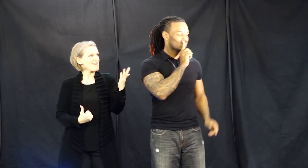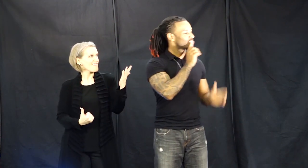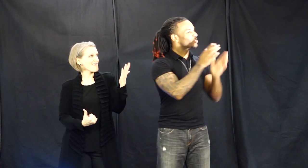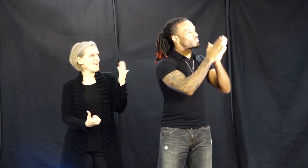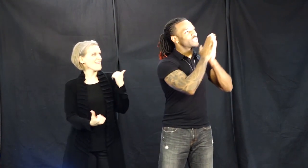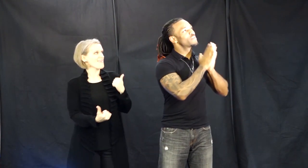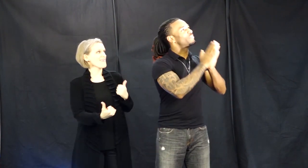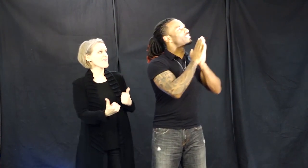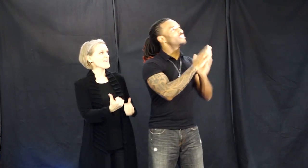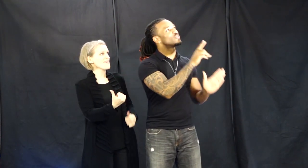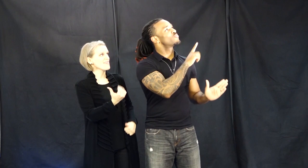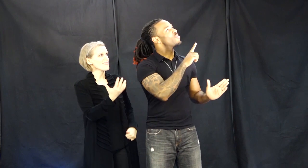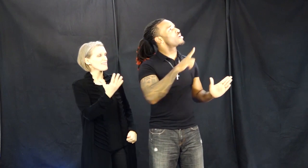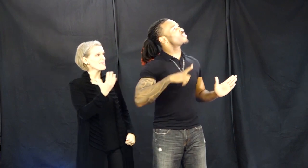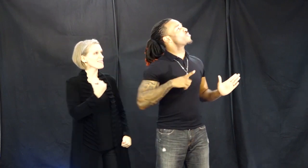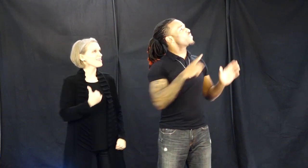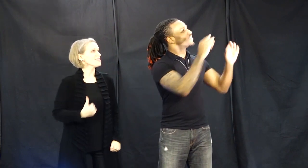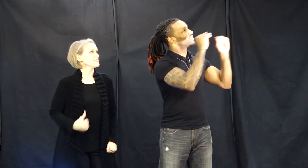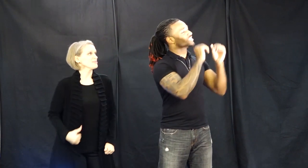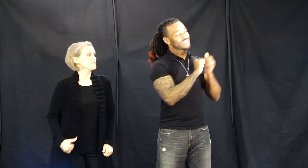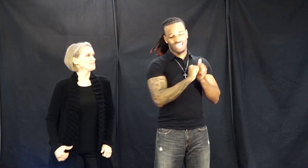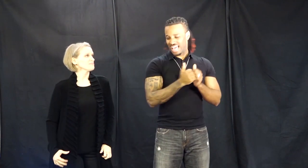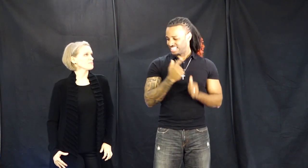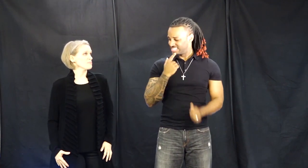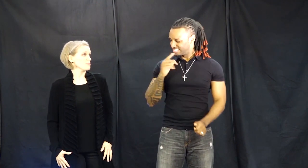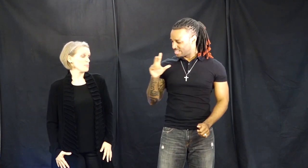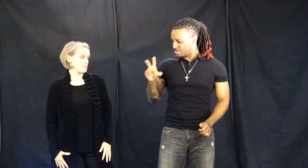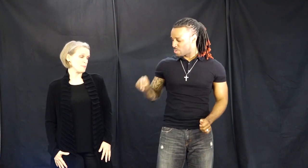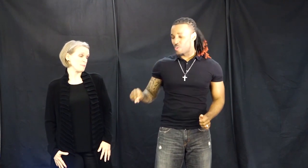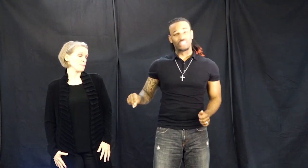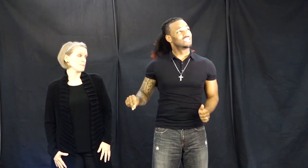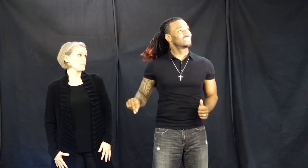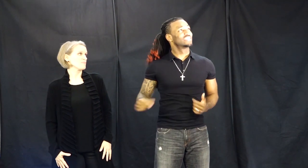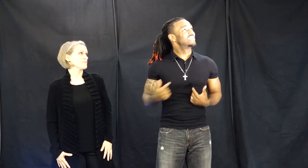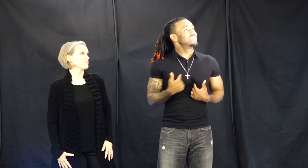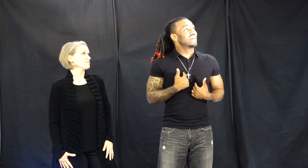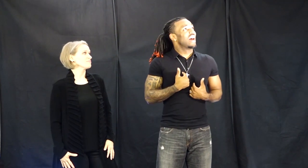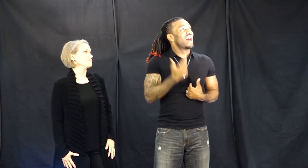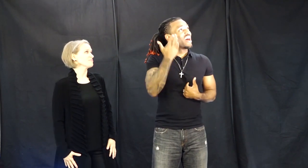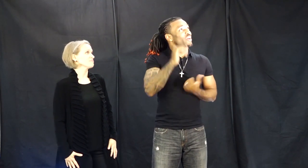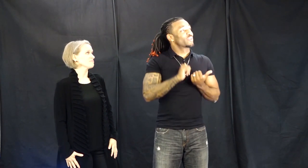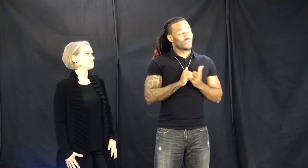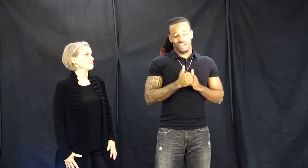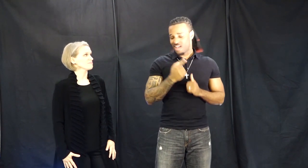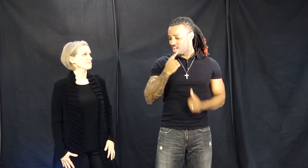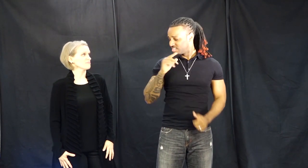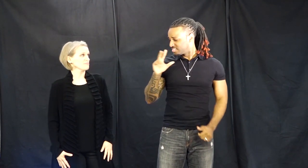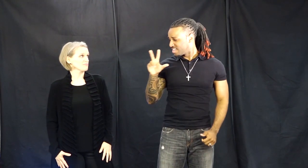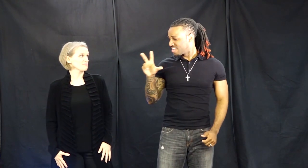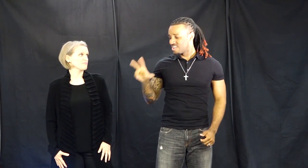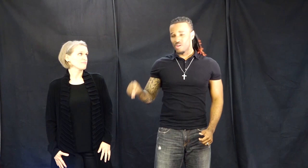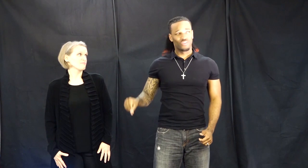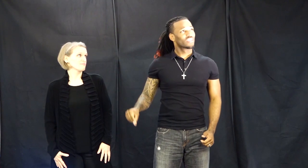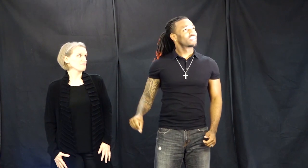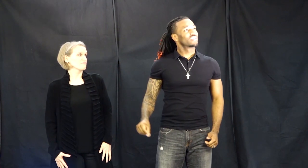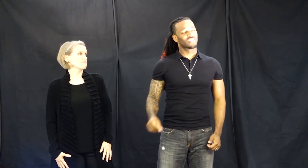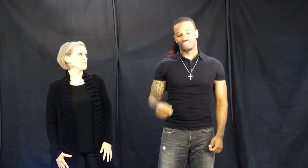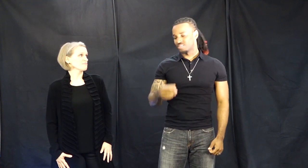Hey. That's when I began to pray, Lord, show me how to say no to this. I don't know how to say no to this. Oh